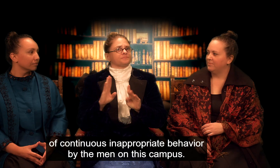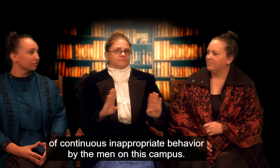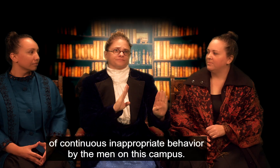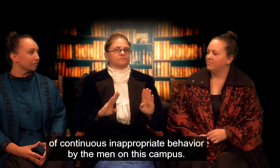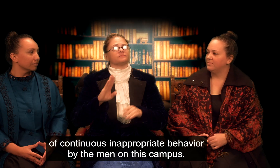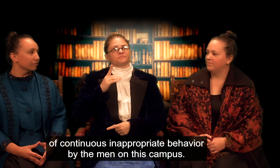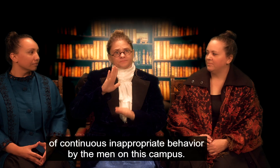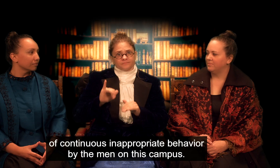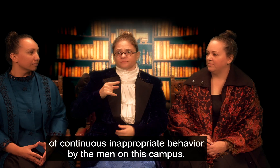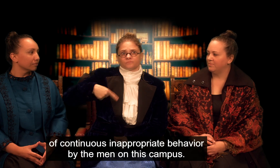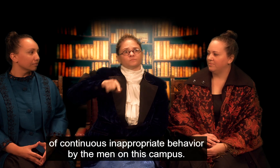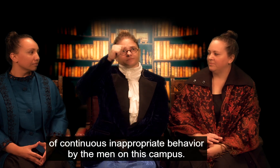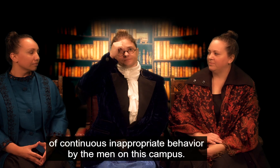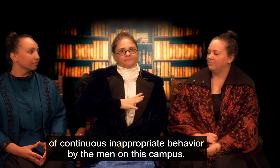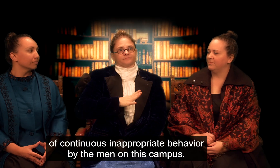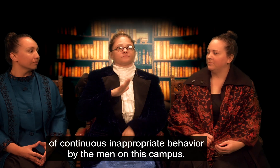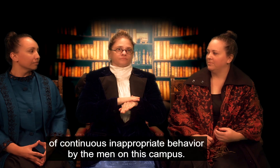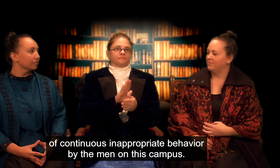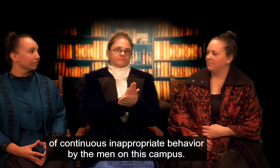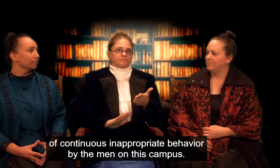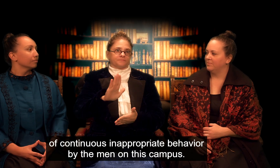by the men on this campus.